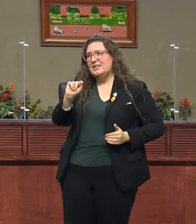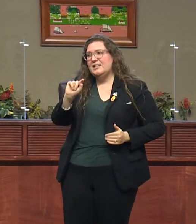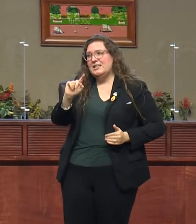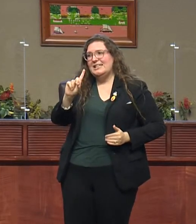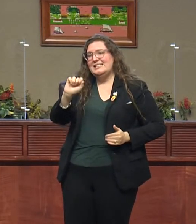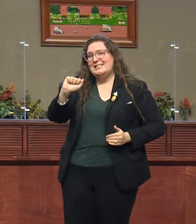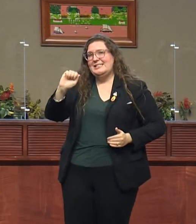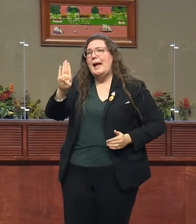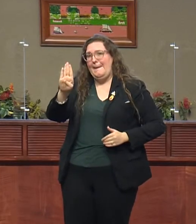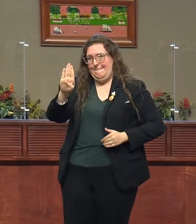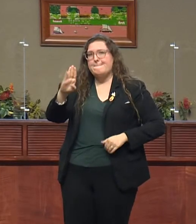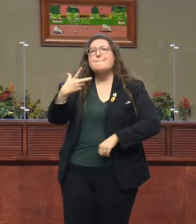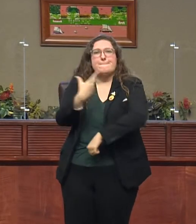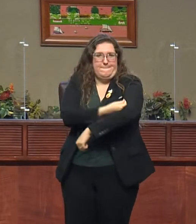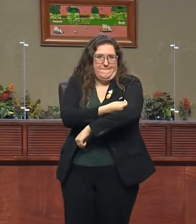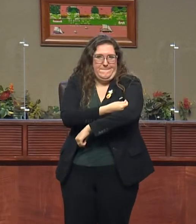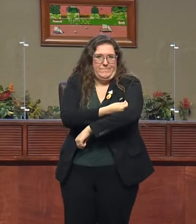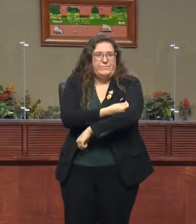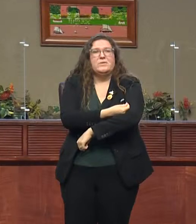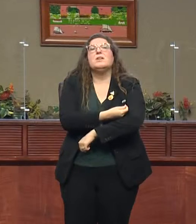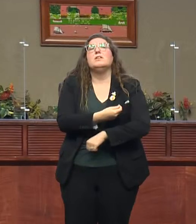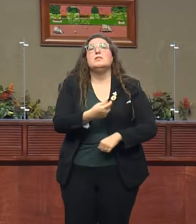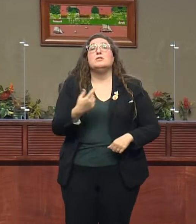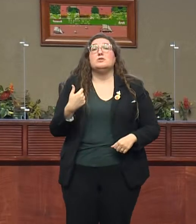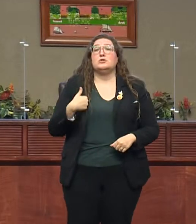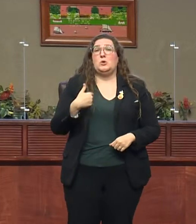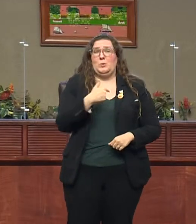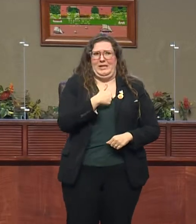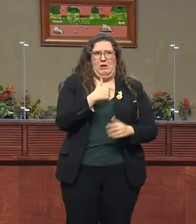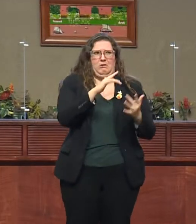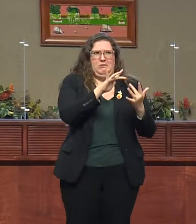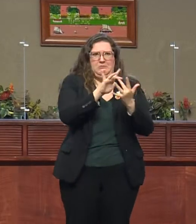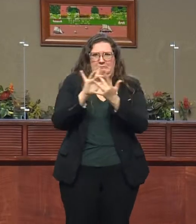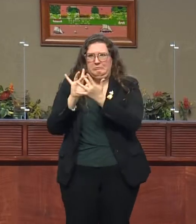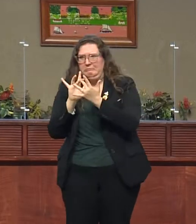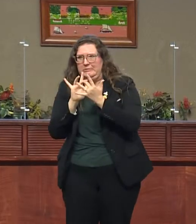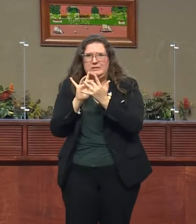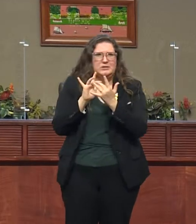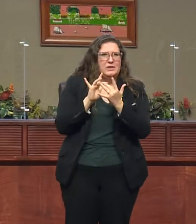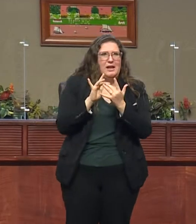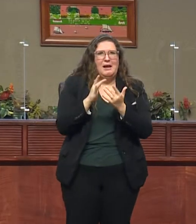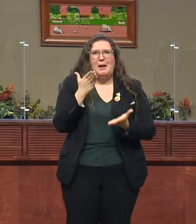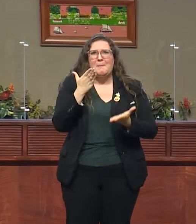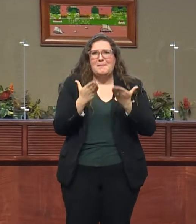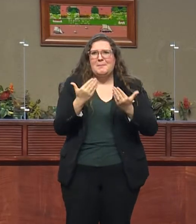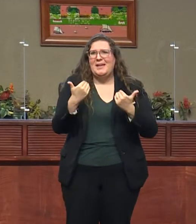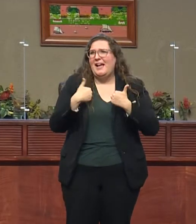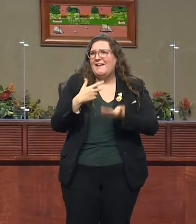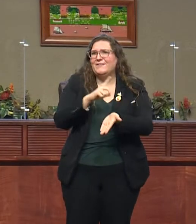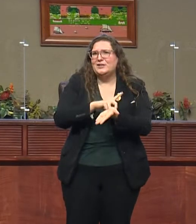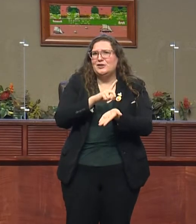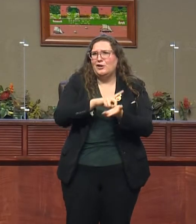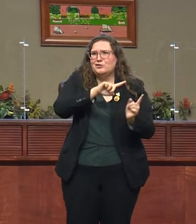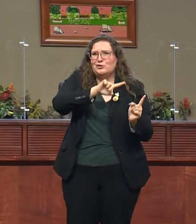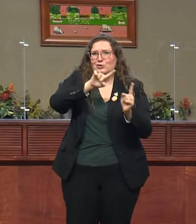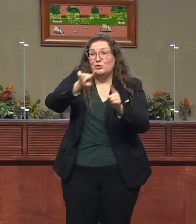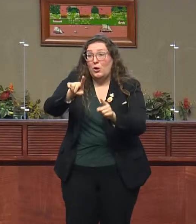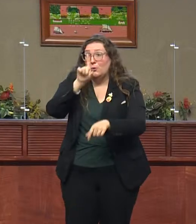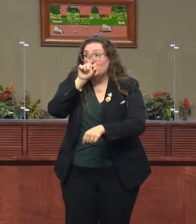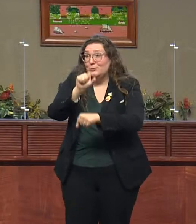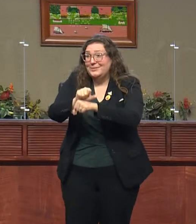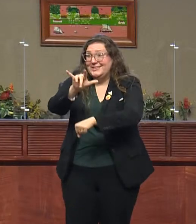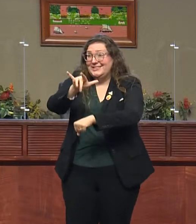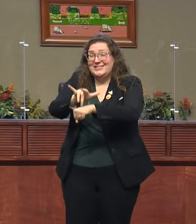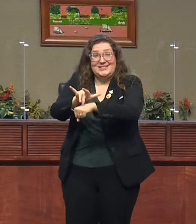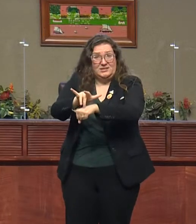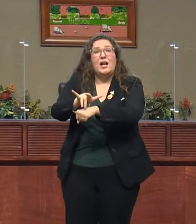with a private provider that we are in contact as well that may come into schools and do the Tdap. So it's